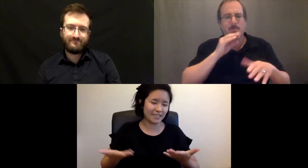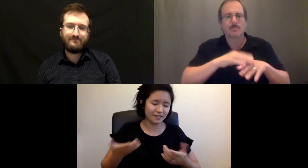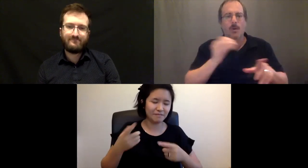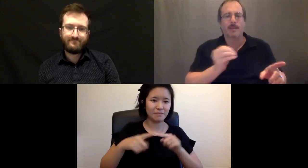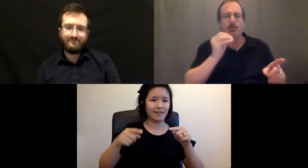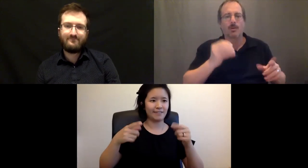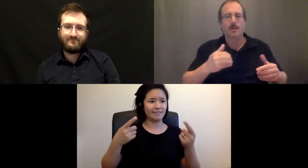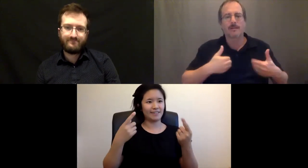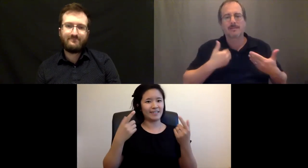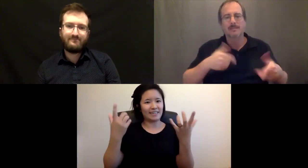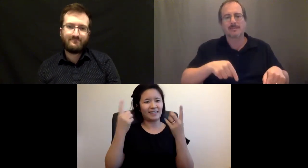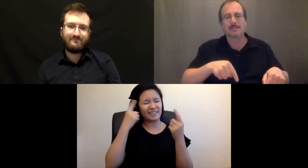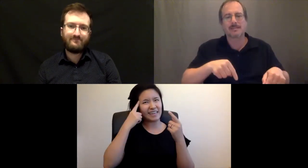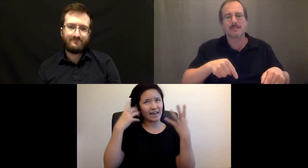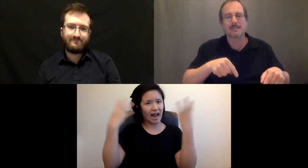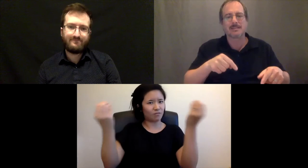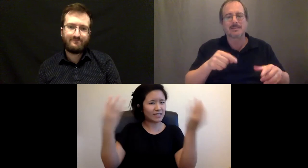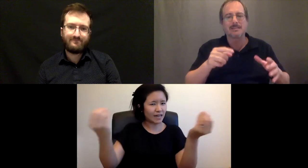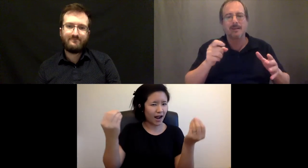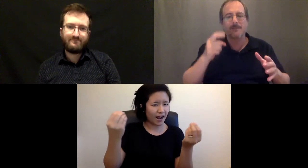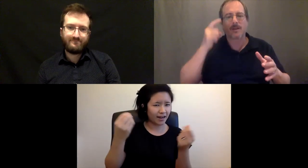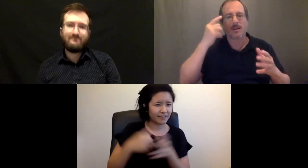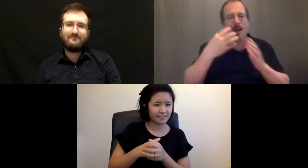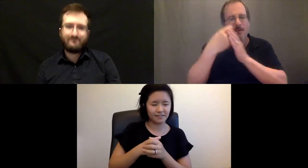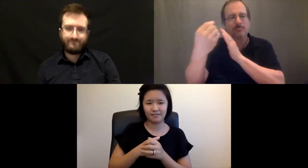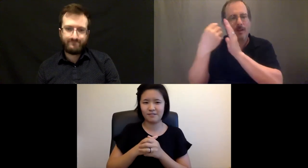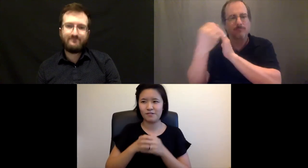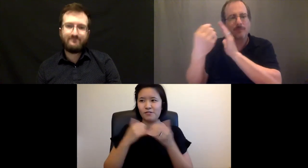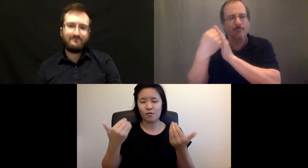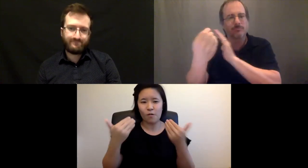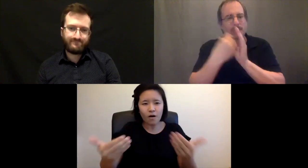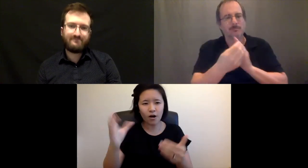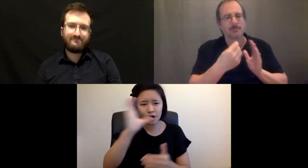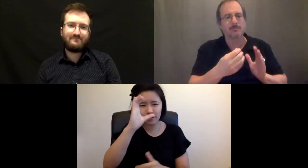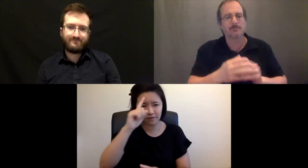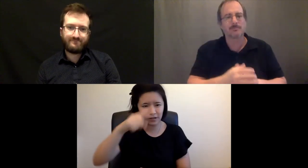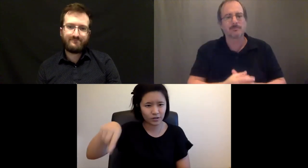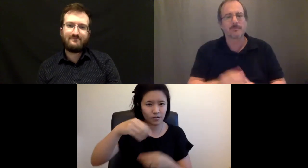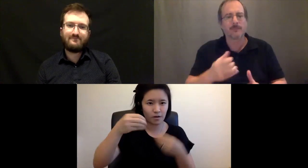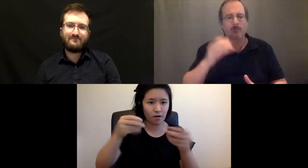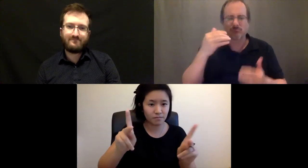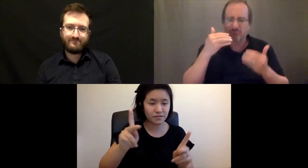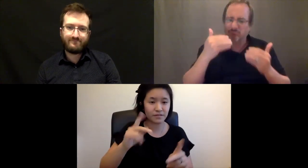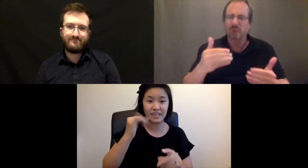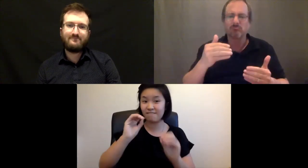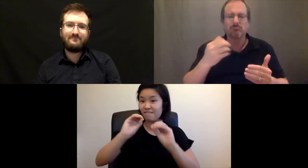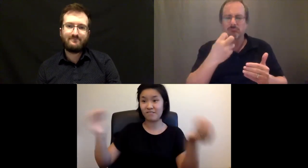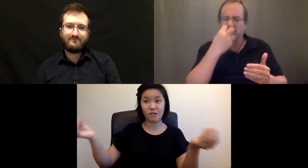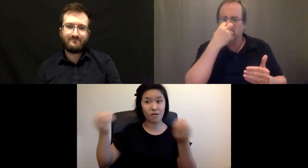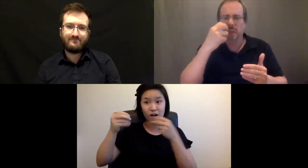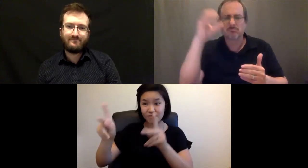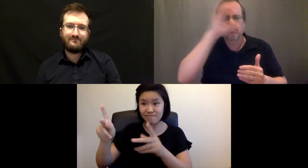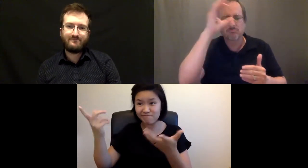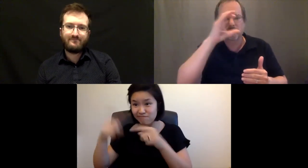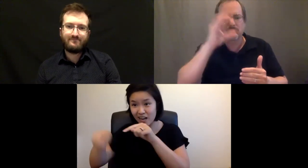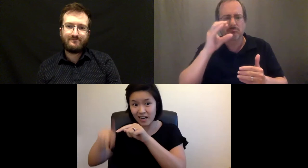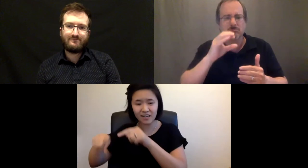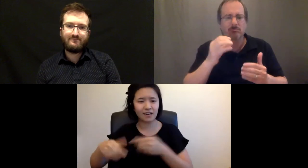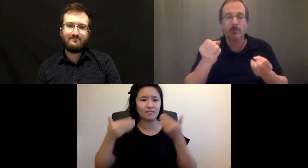about Ontario, right? Don't limit yourself to where you live. Get outside and look for opportunities. And if there are